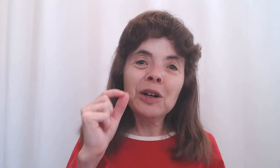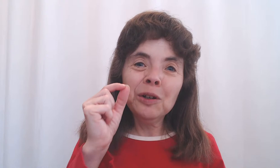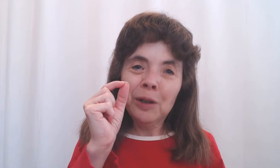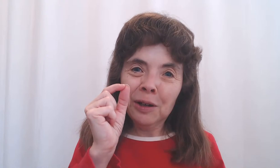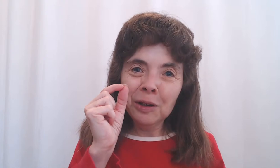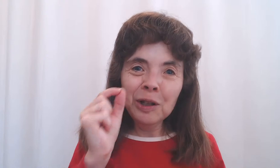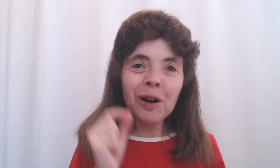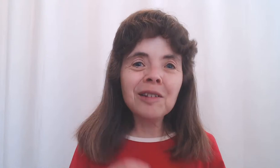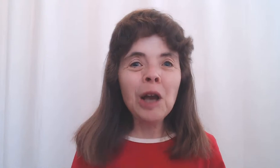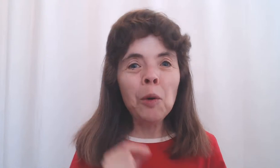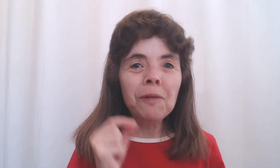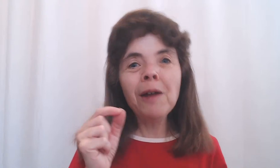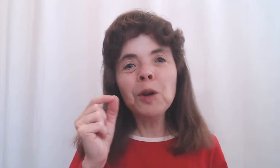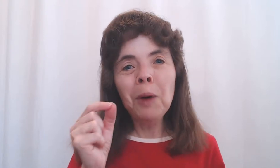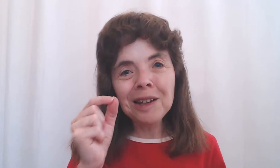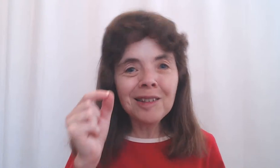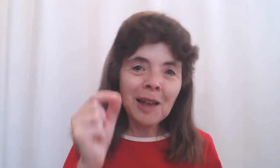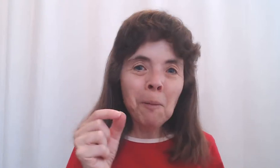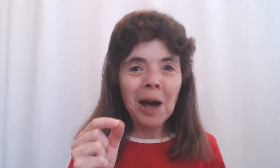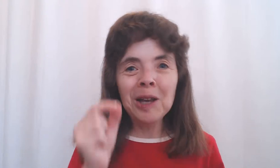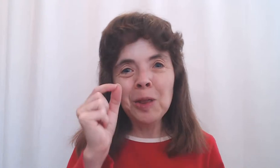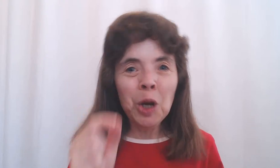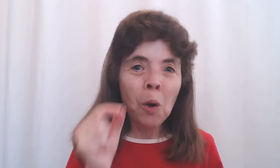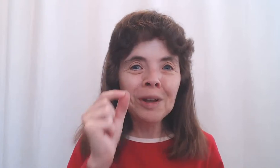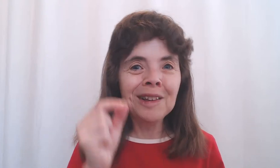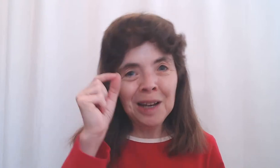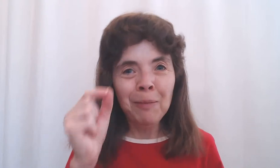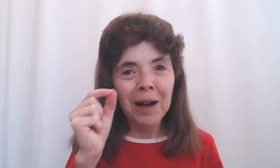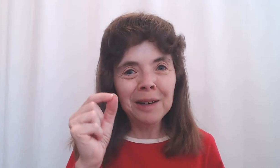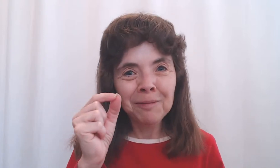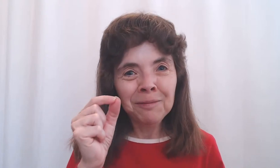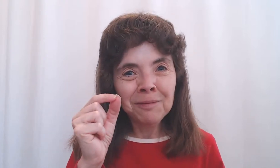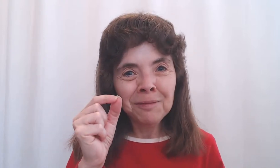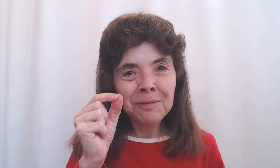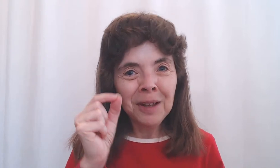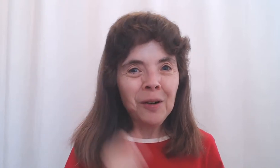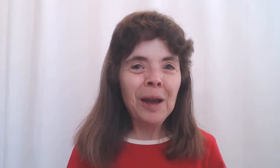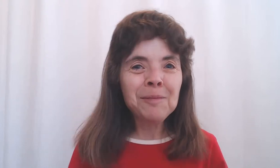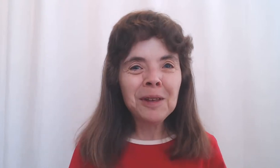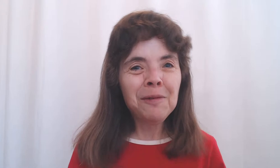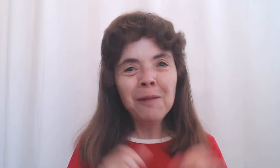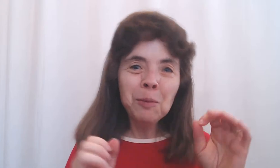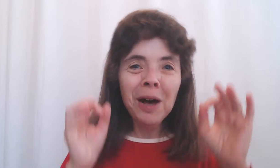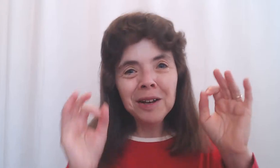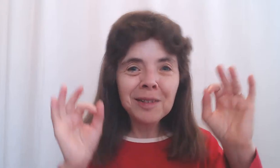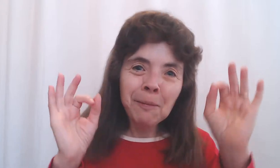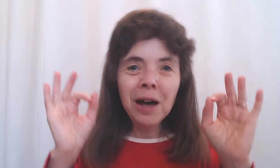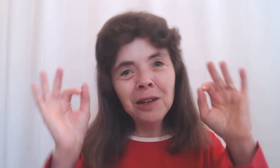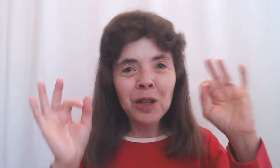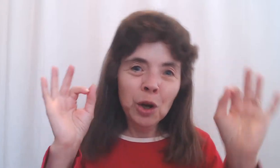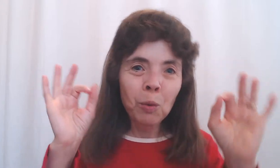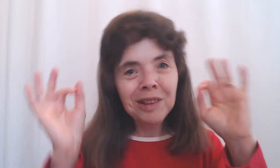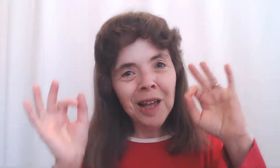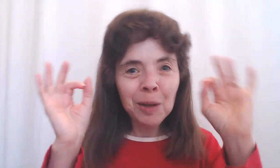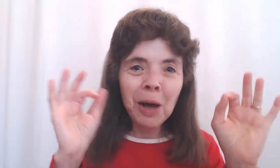the lyrics go, if everybody's somebody, then no one's anybody. Okay. If everybody's somebody, then no one's anybody.